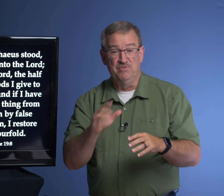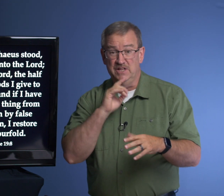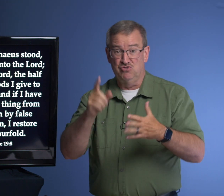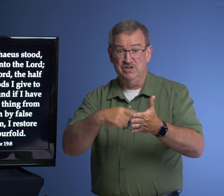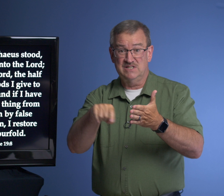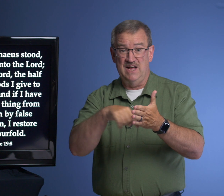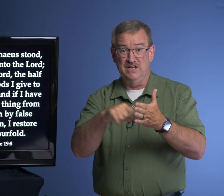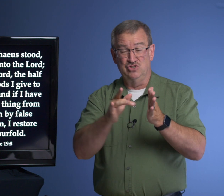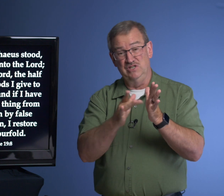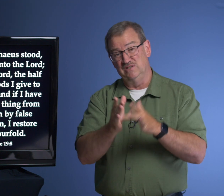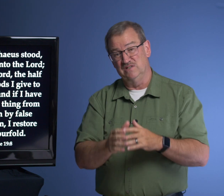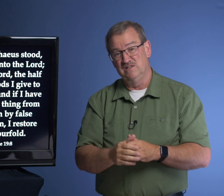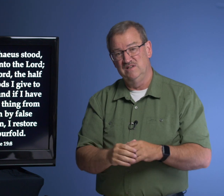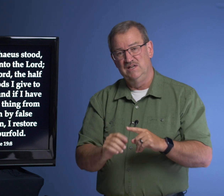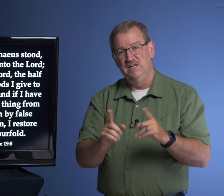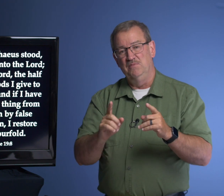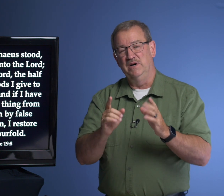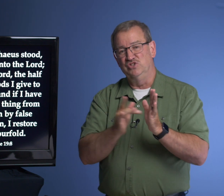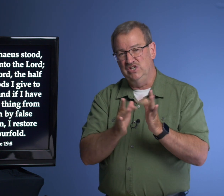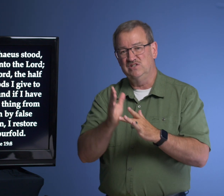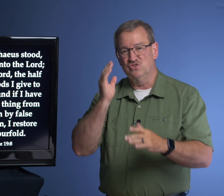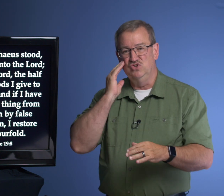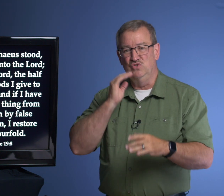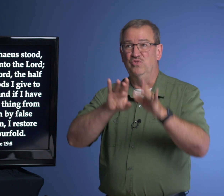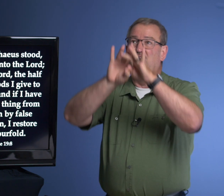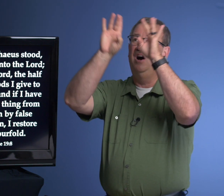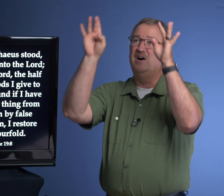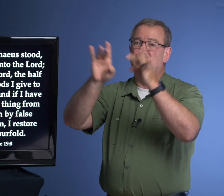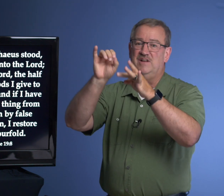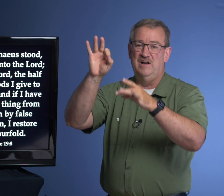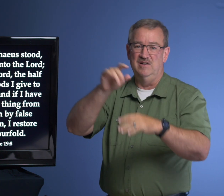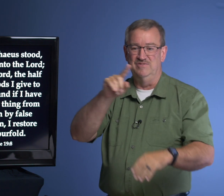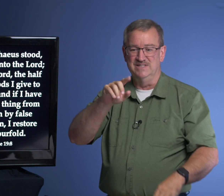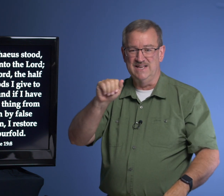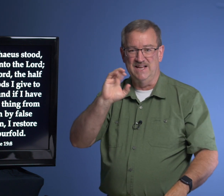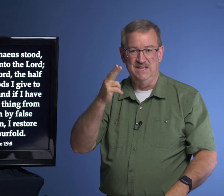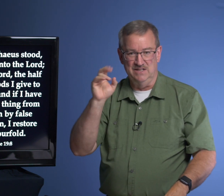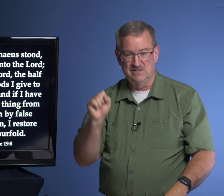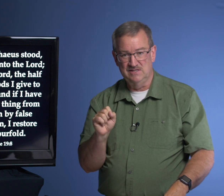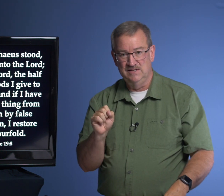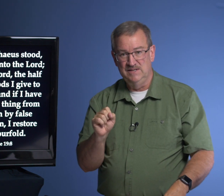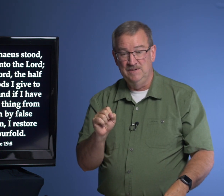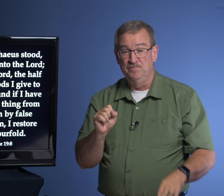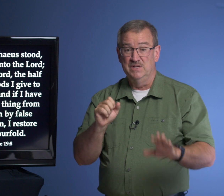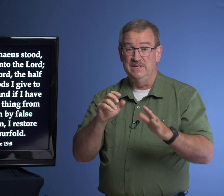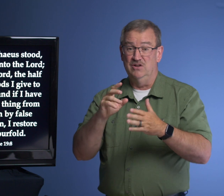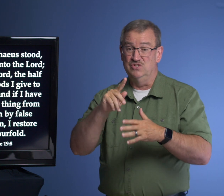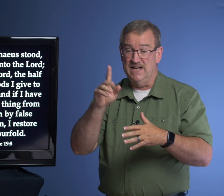really criticized Jesus. But Jesus knew the heart of Zacchaeus. Now,